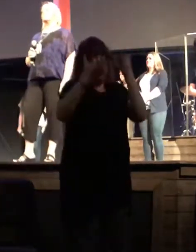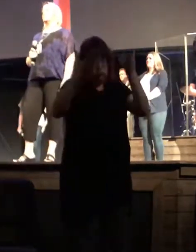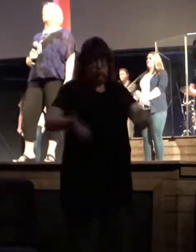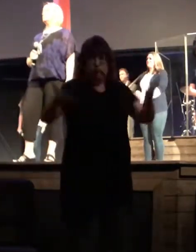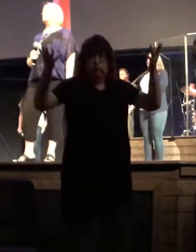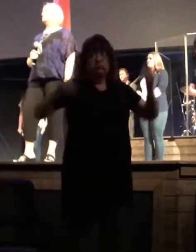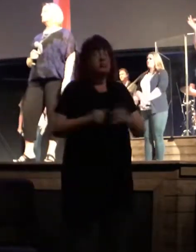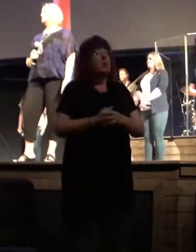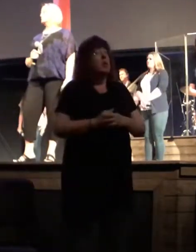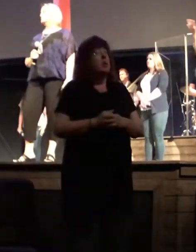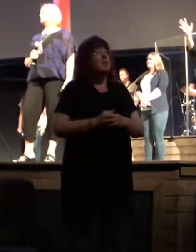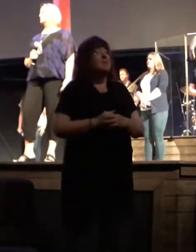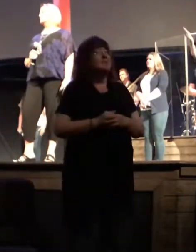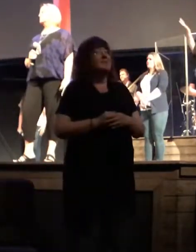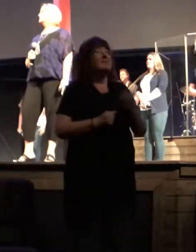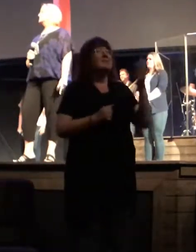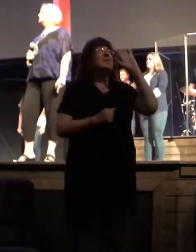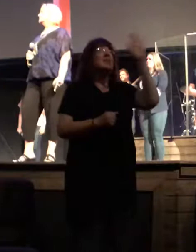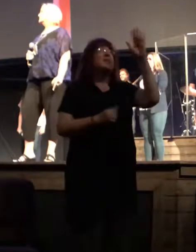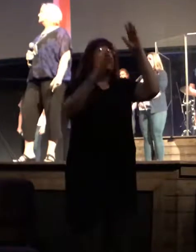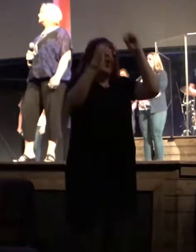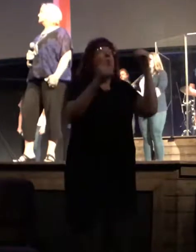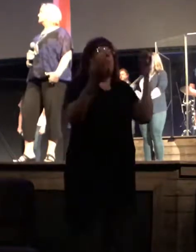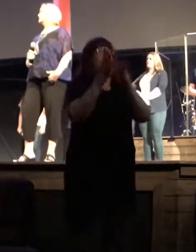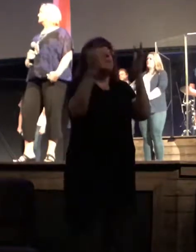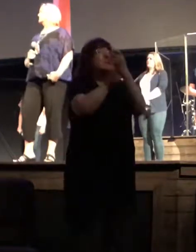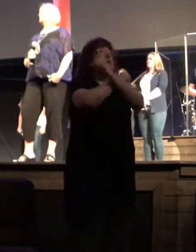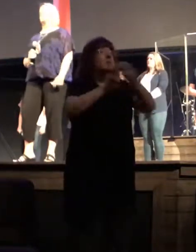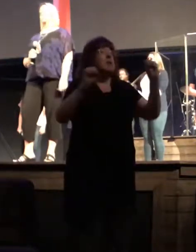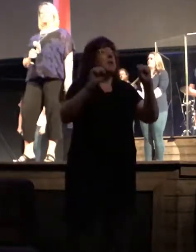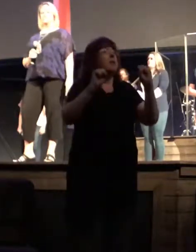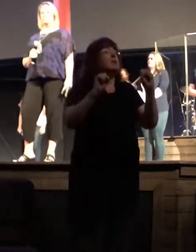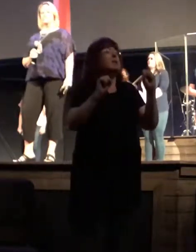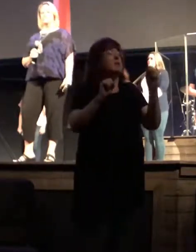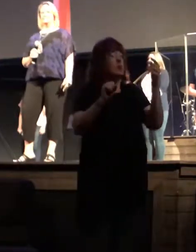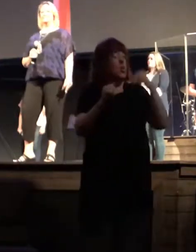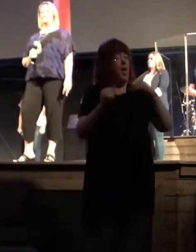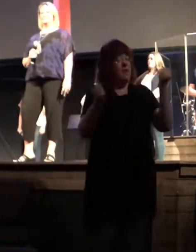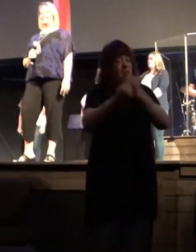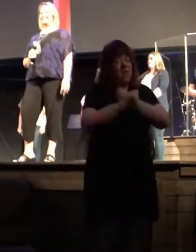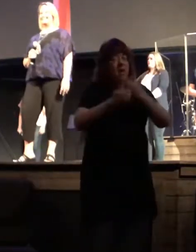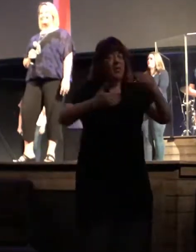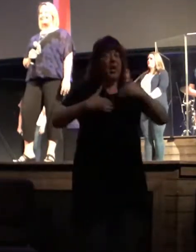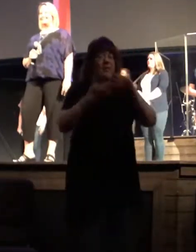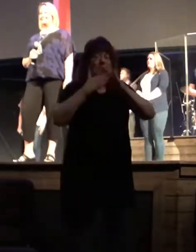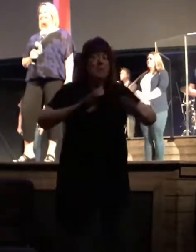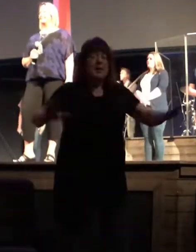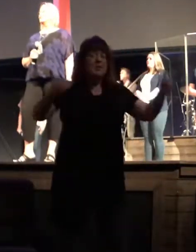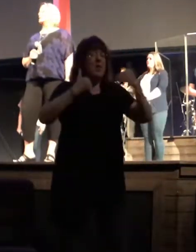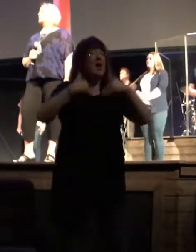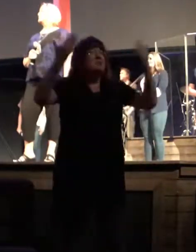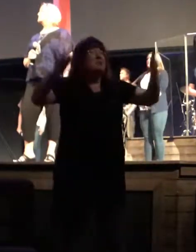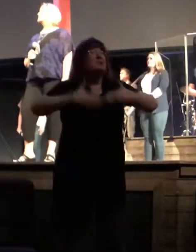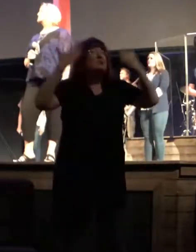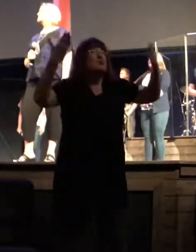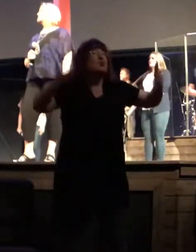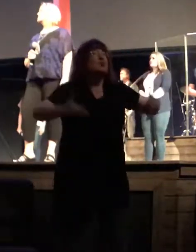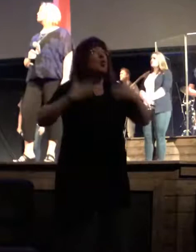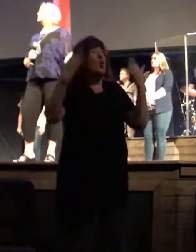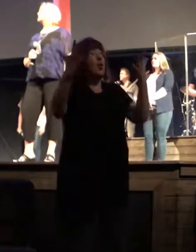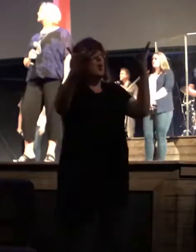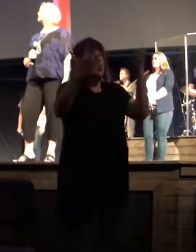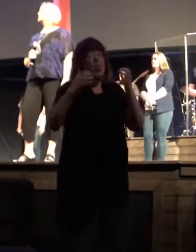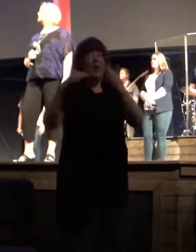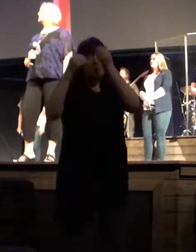do. Because of the saving hope of Jesus. Because we have this love, we have this peace, we have this joy, and we want